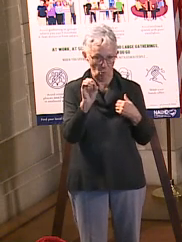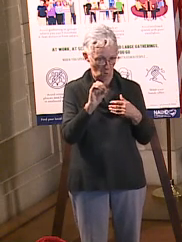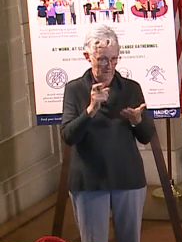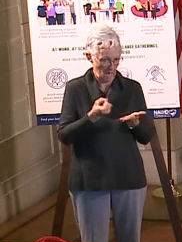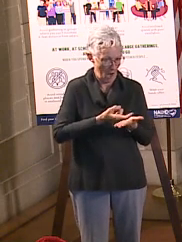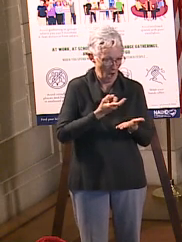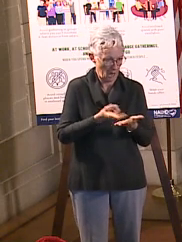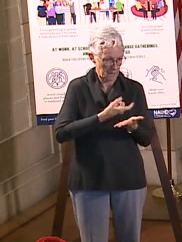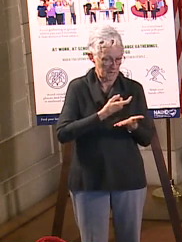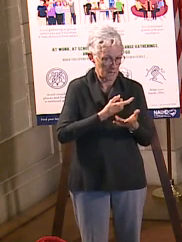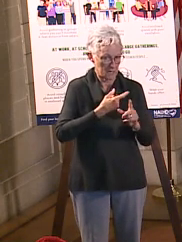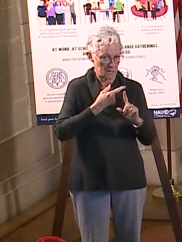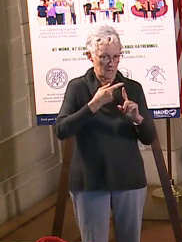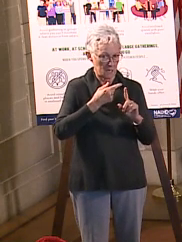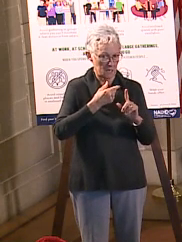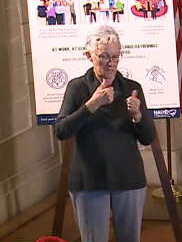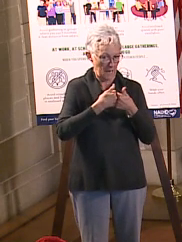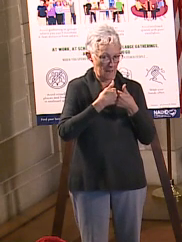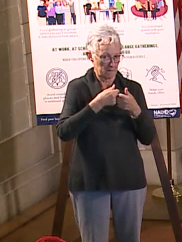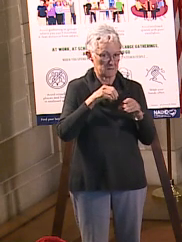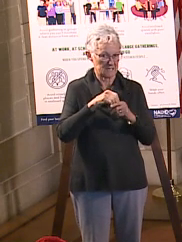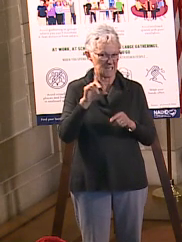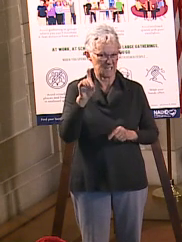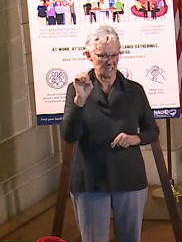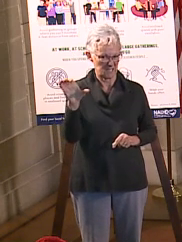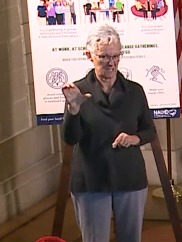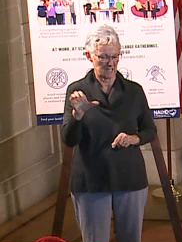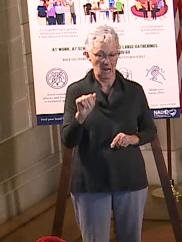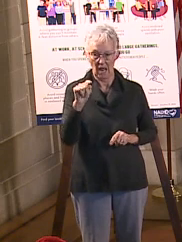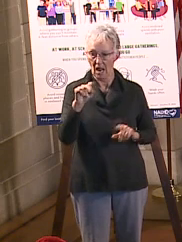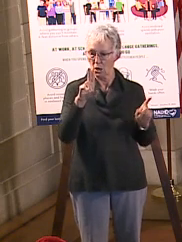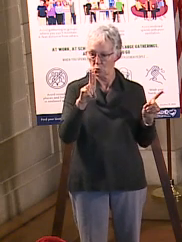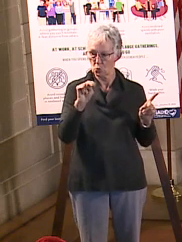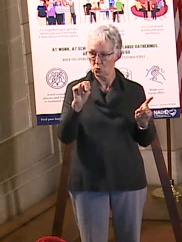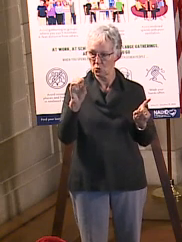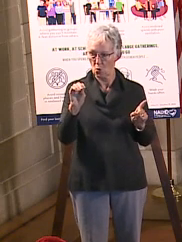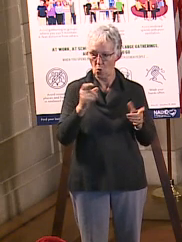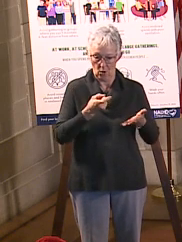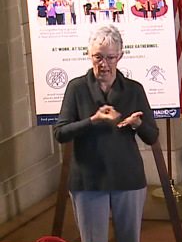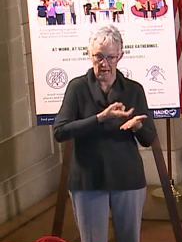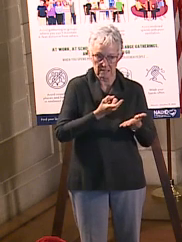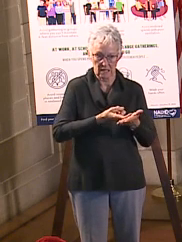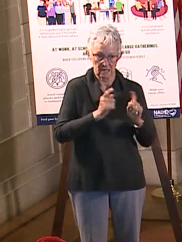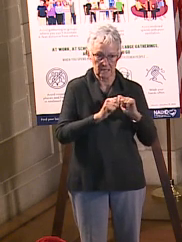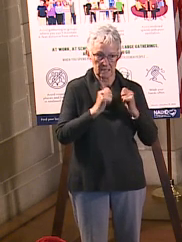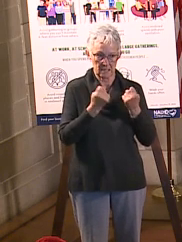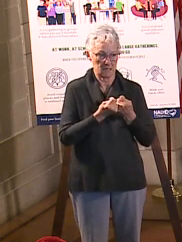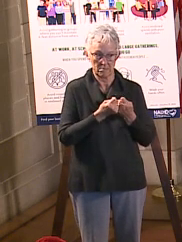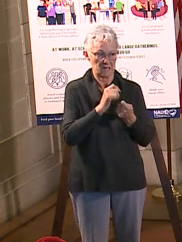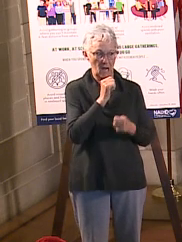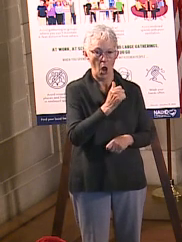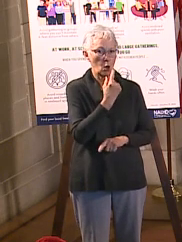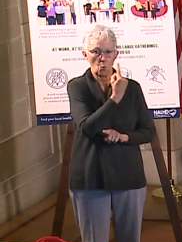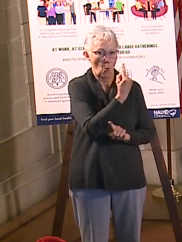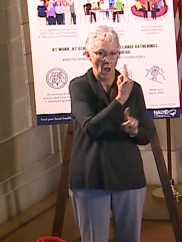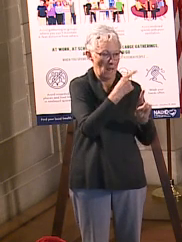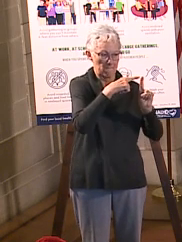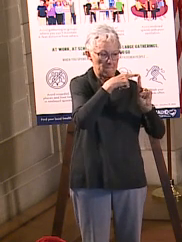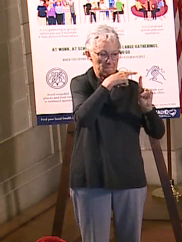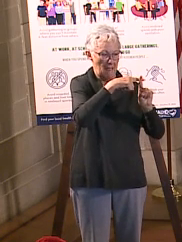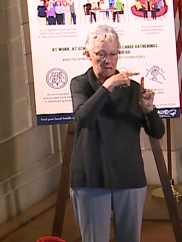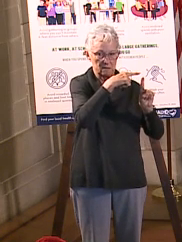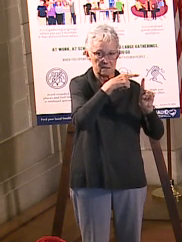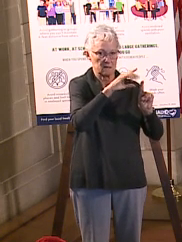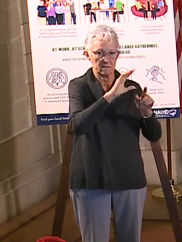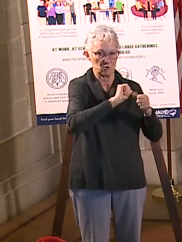just to show you the effectiveness of how this works, at the UNO ice hockey team, we have not had a single positive going into